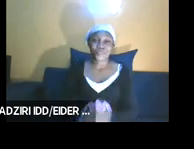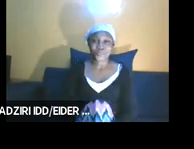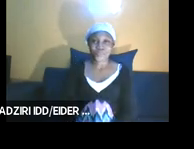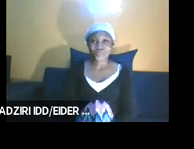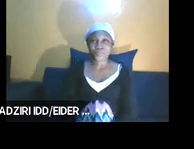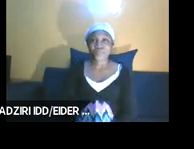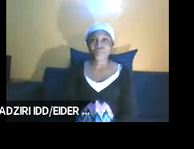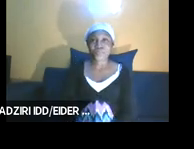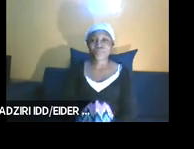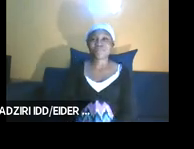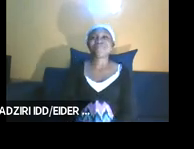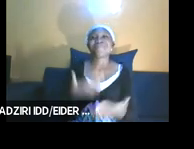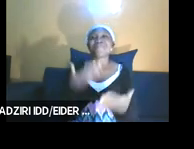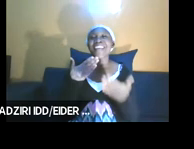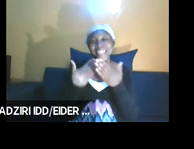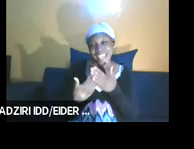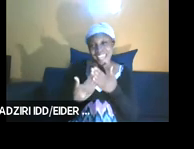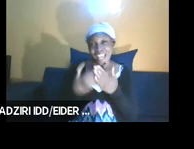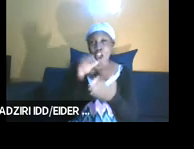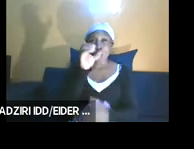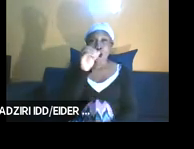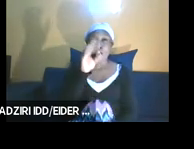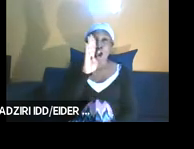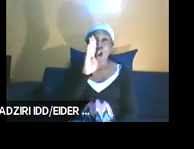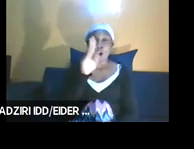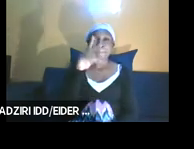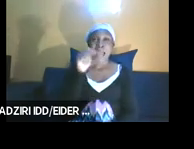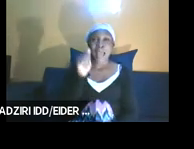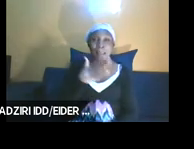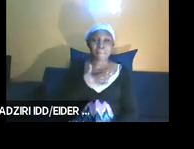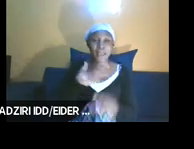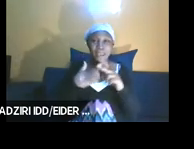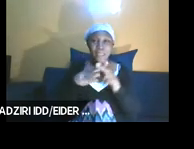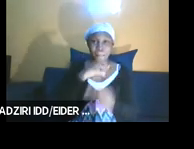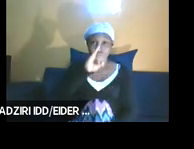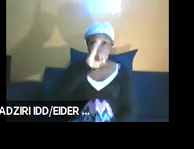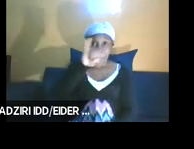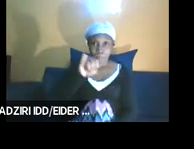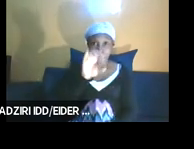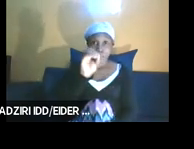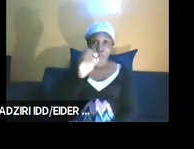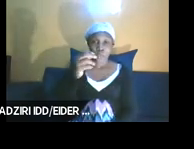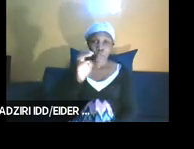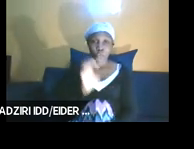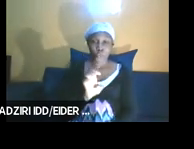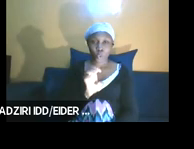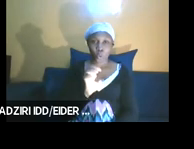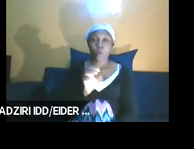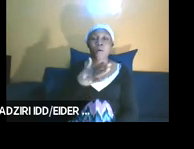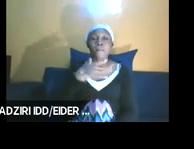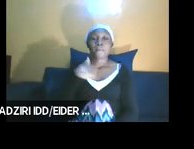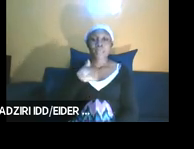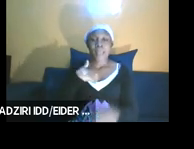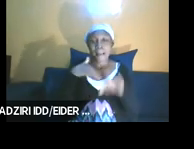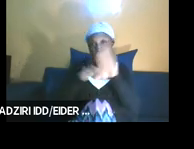Hi, thanks, Obanda. Hi, this is Joe. I'm based out of Berlin, also a team member for AfricArXiv. We